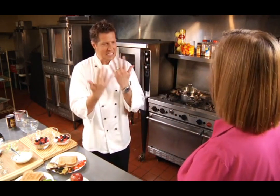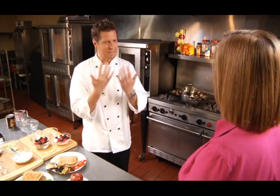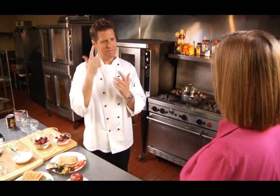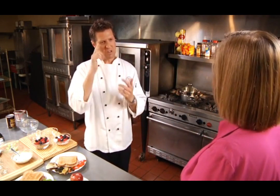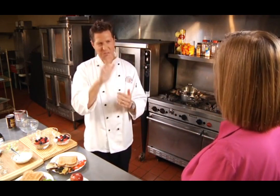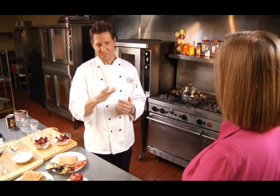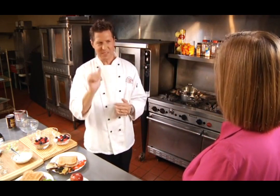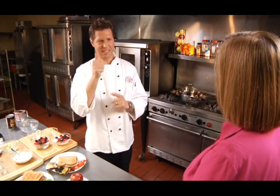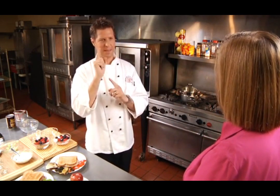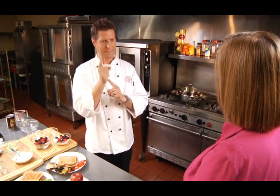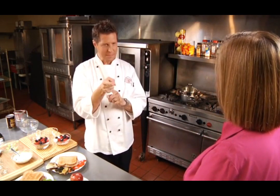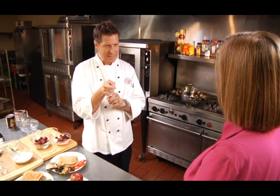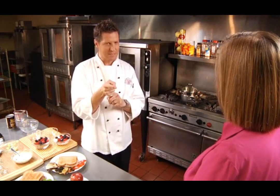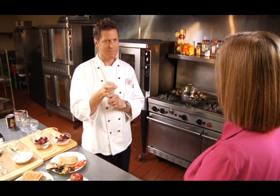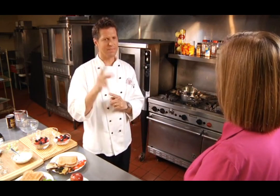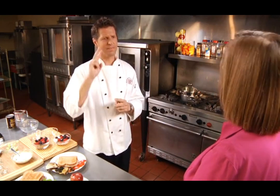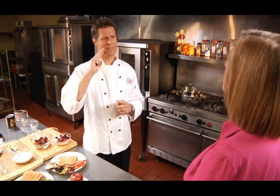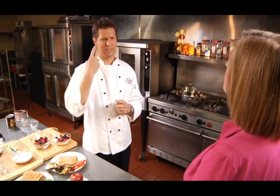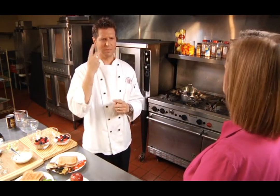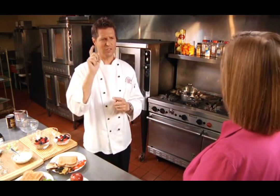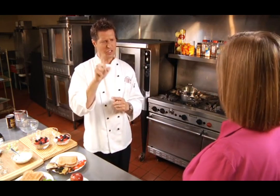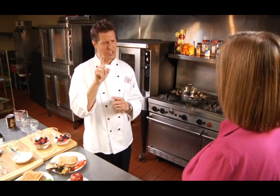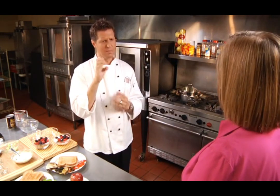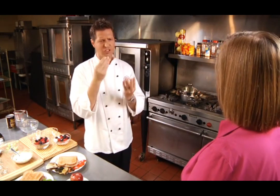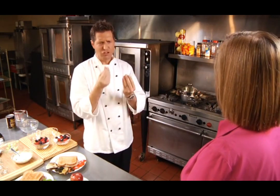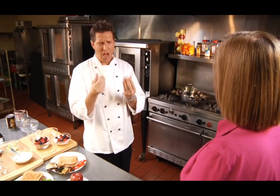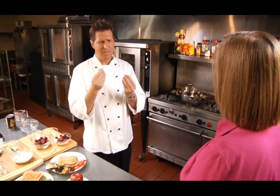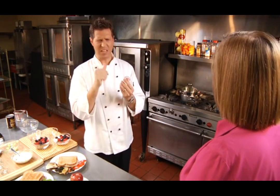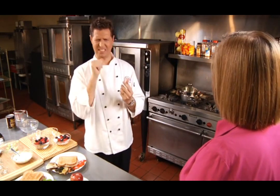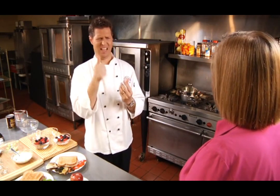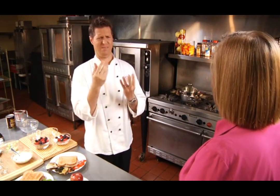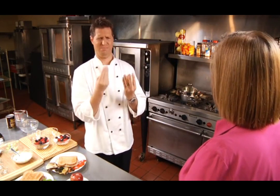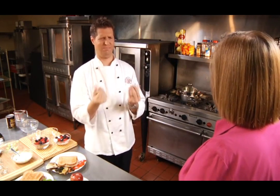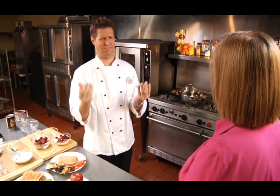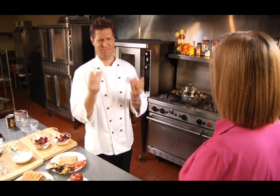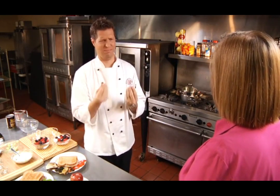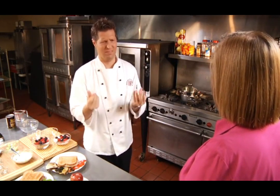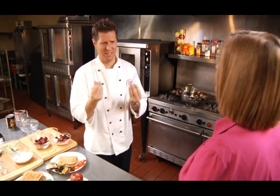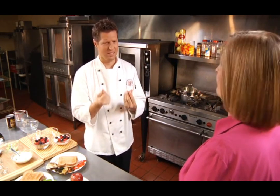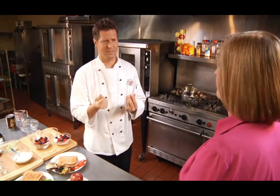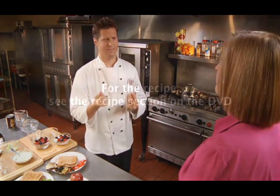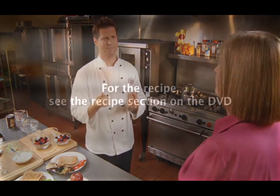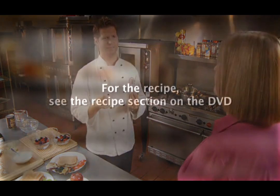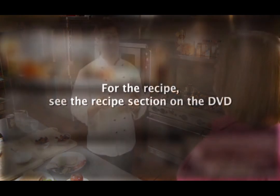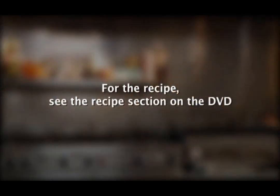Steam for about 10 minutes. The vegetables should be tender, but not mushy.